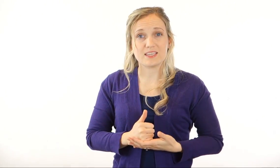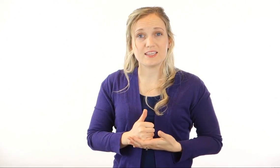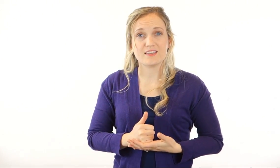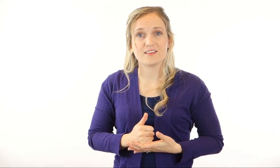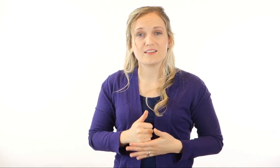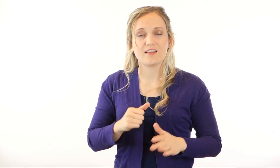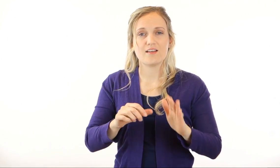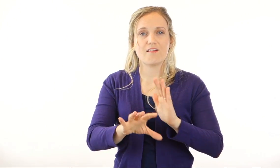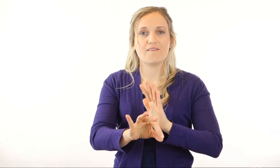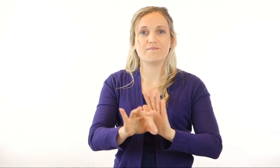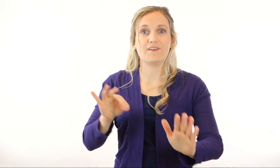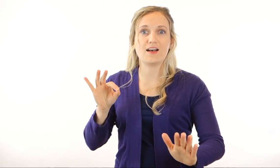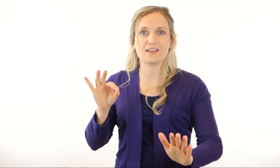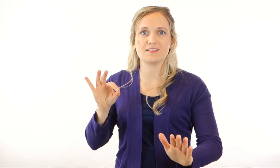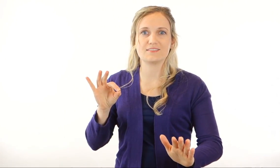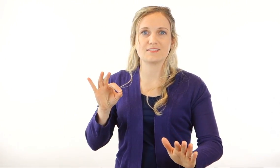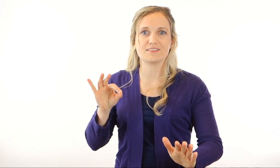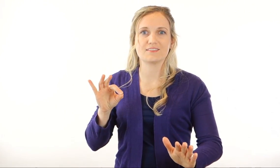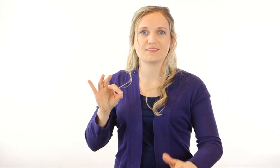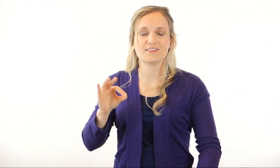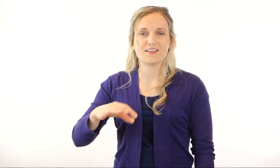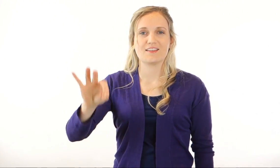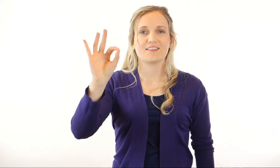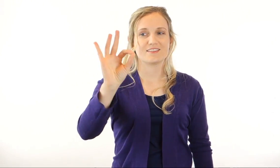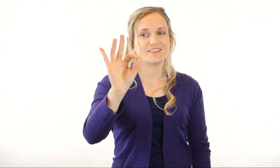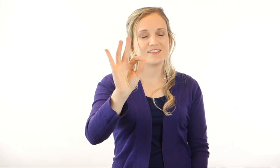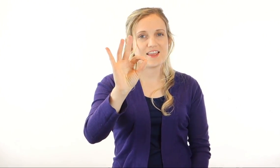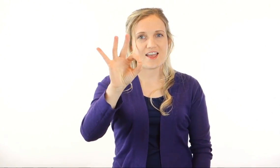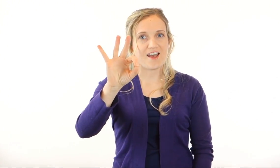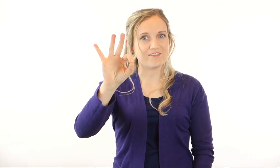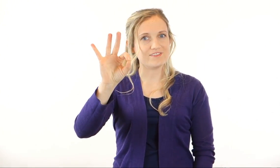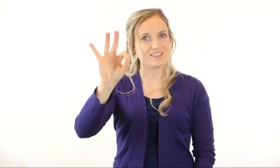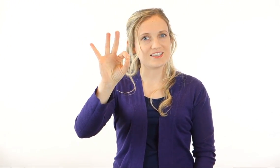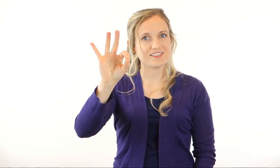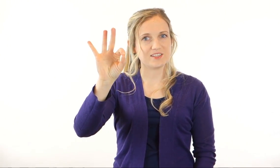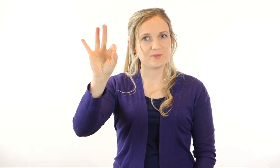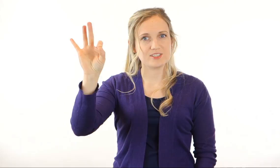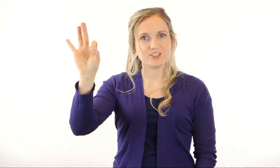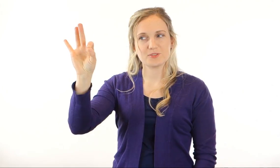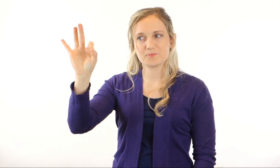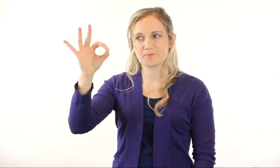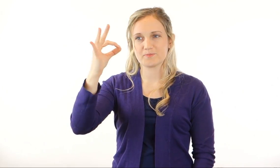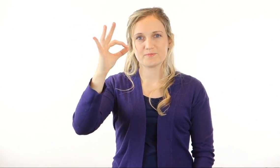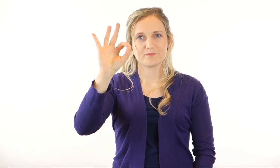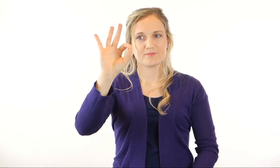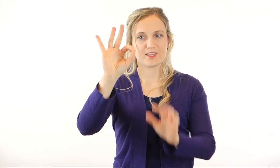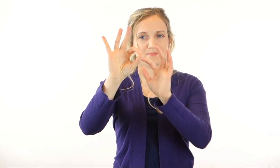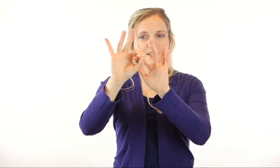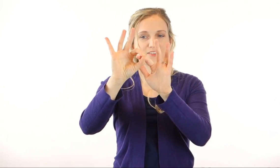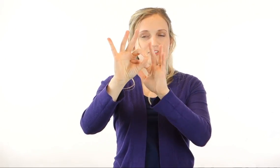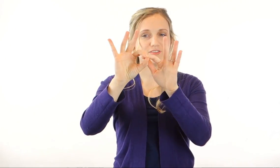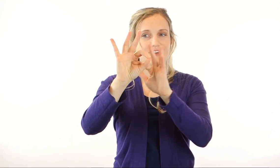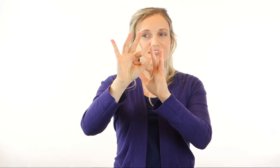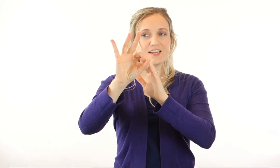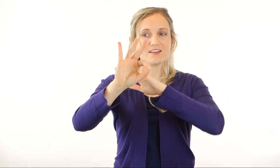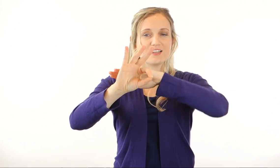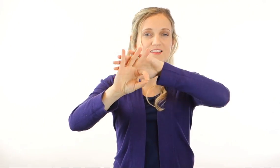me find. This is an F in sign language. Kind of make a circle right there, and